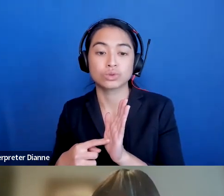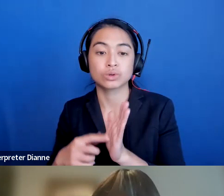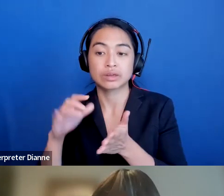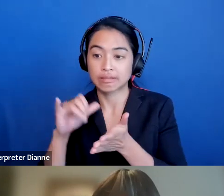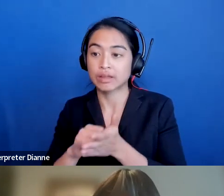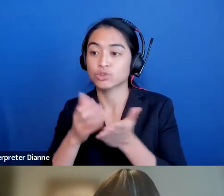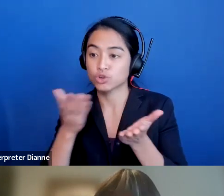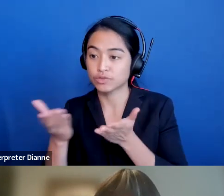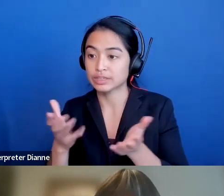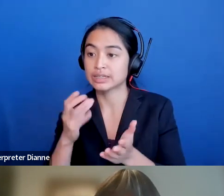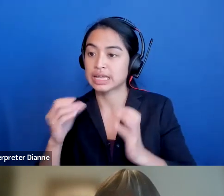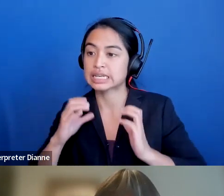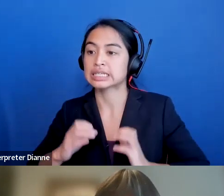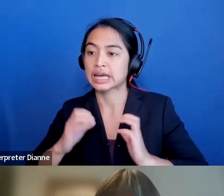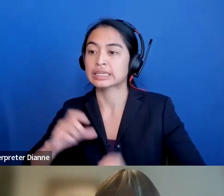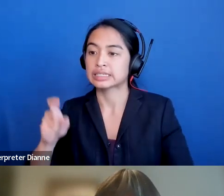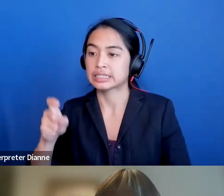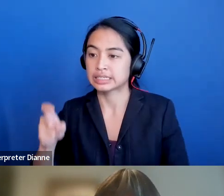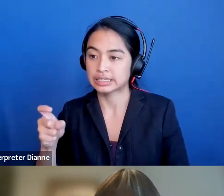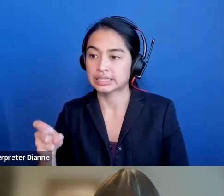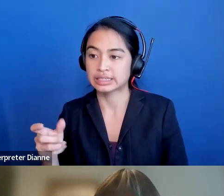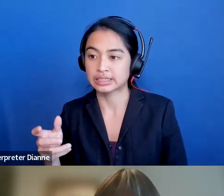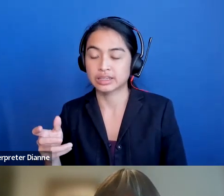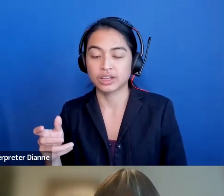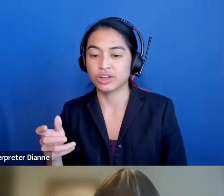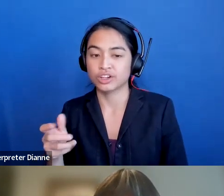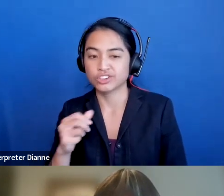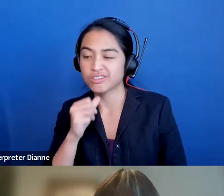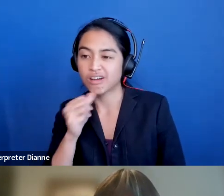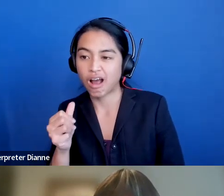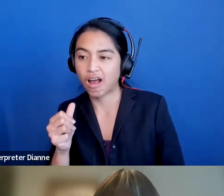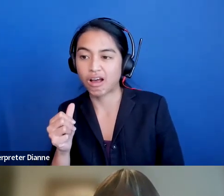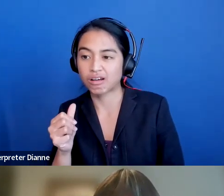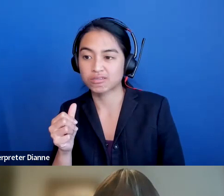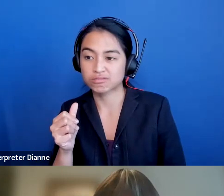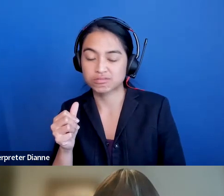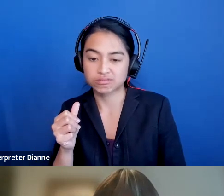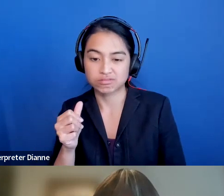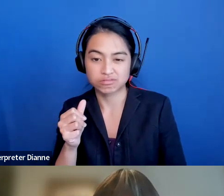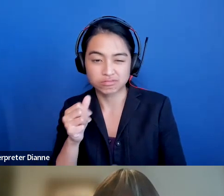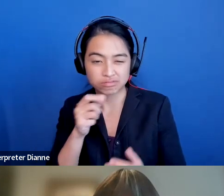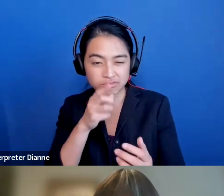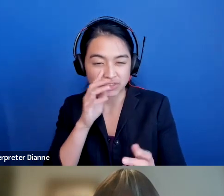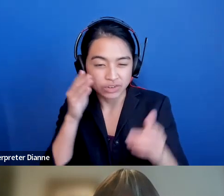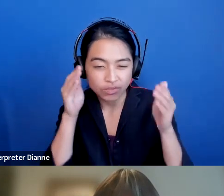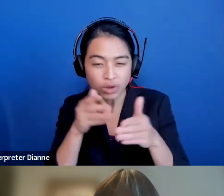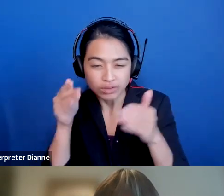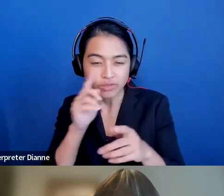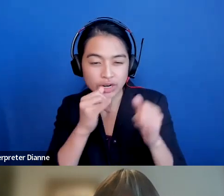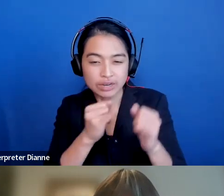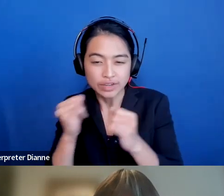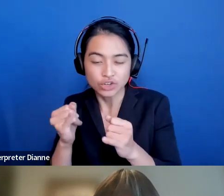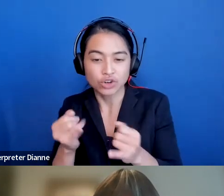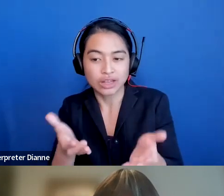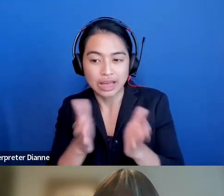services and client needs weren't really geared at individuals, at garnering